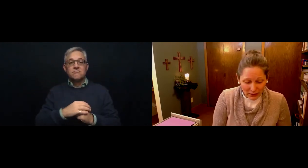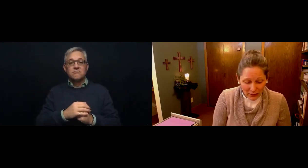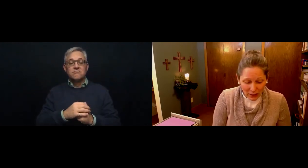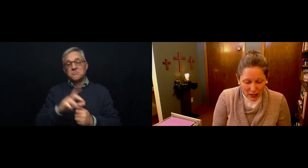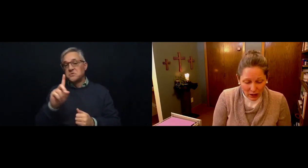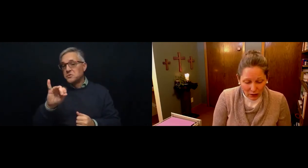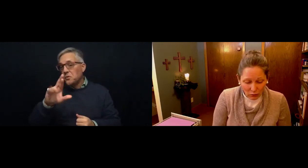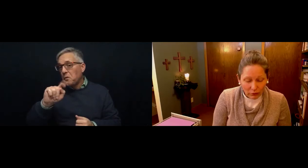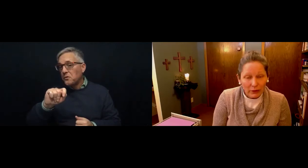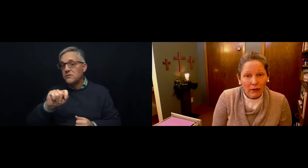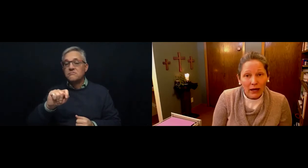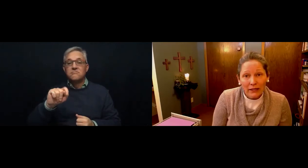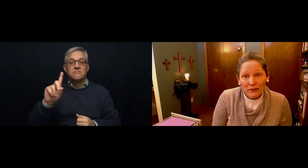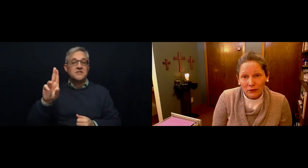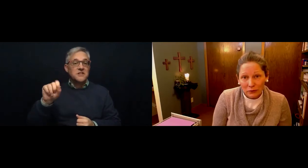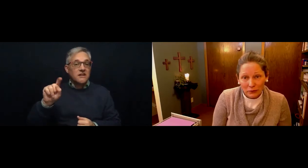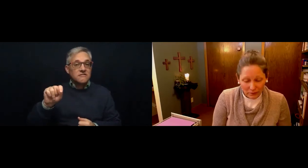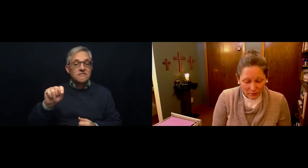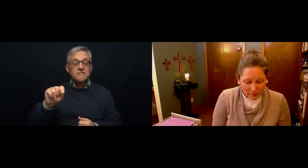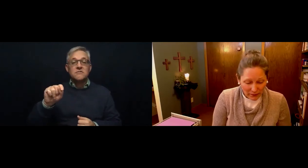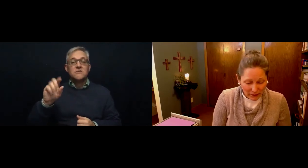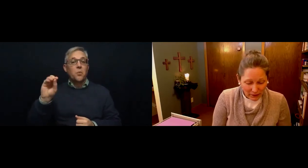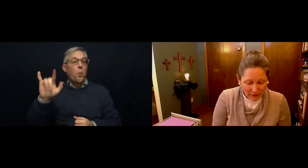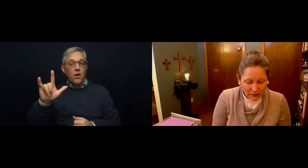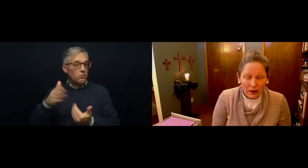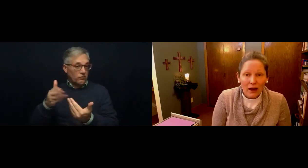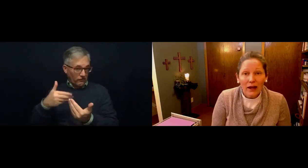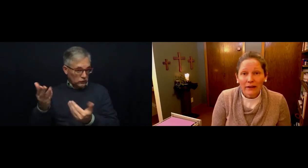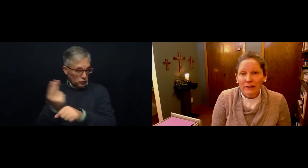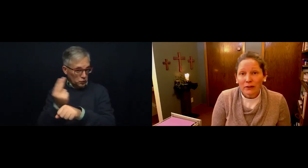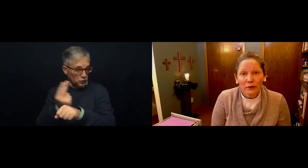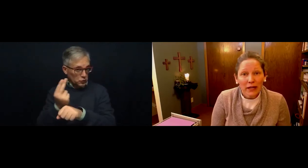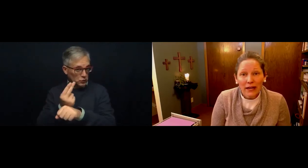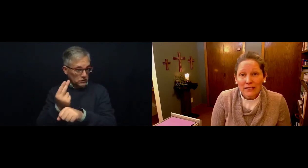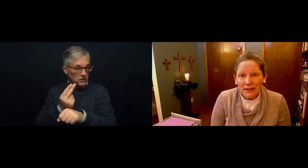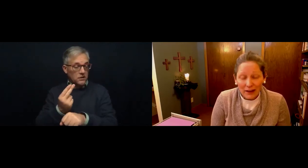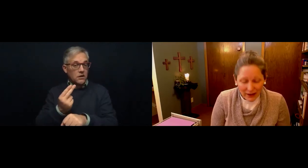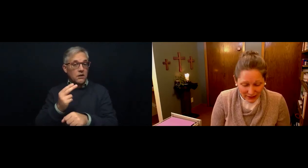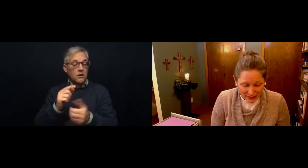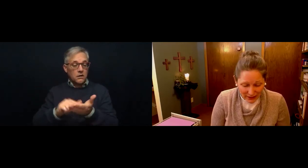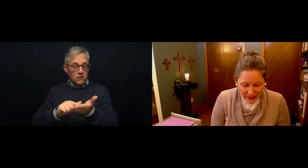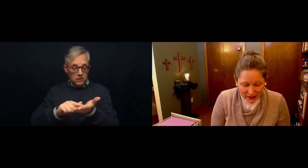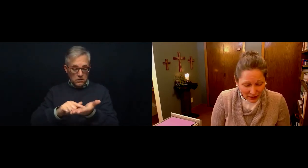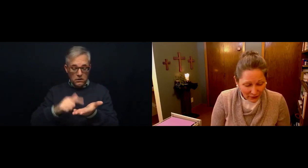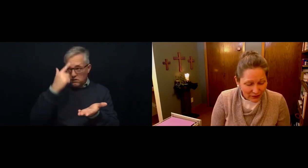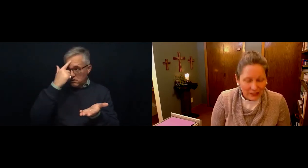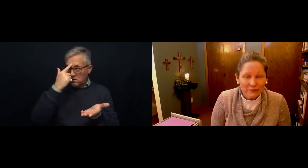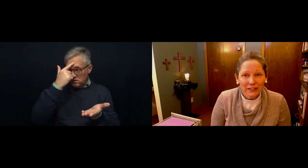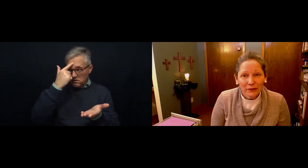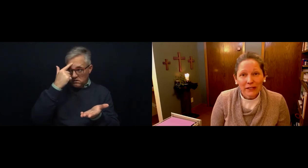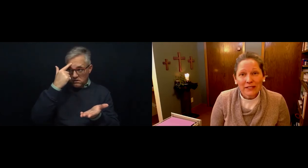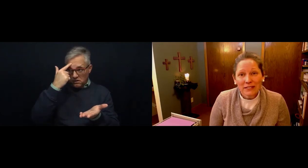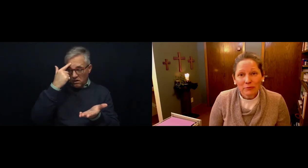use will remind you that God creates us out of